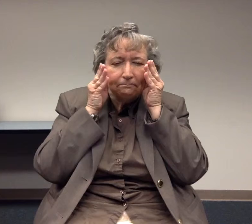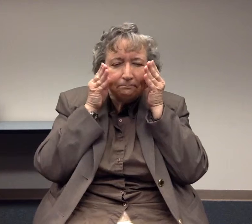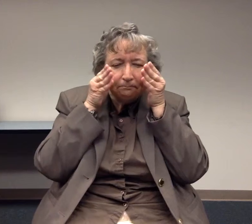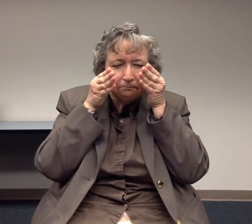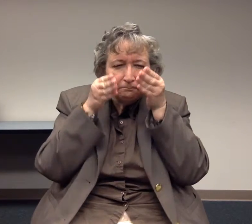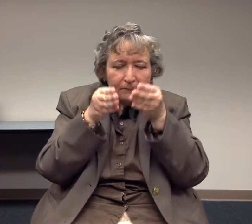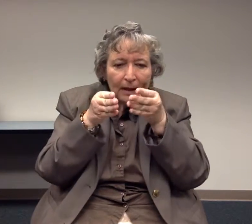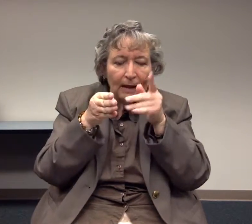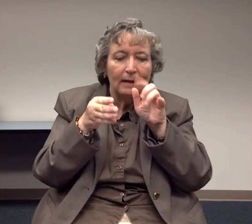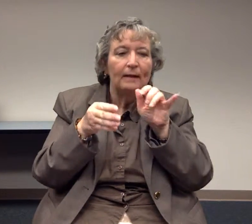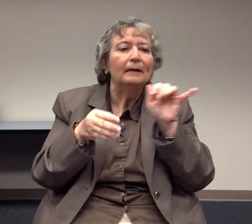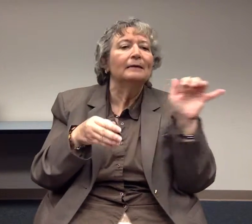glass.